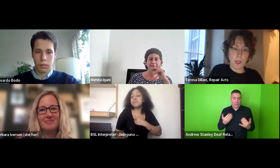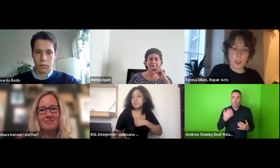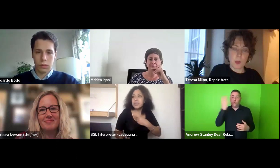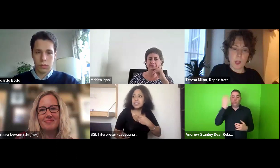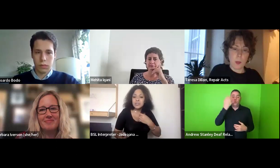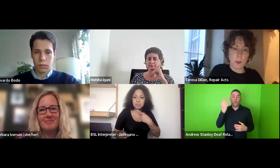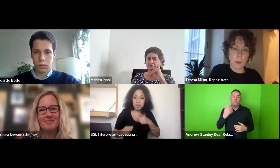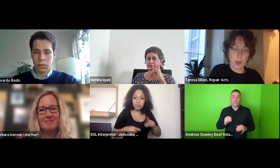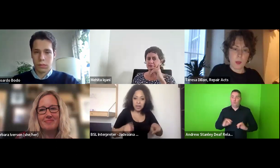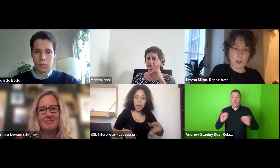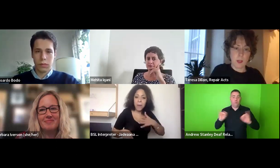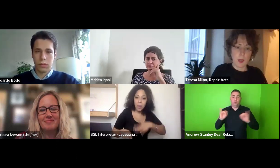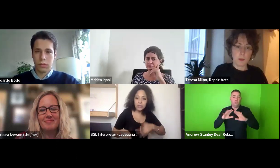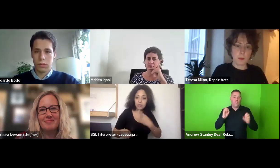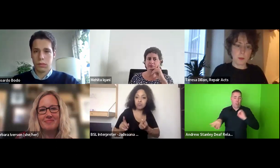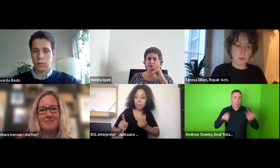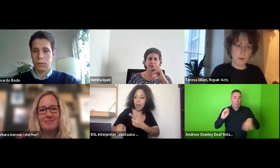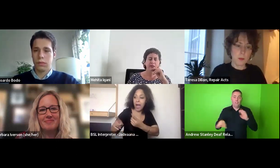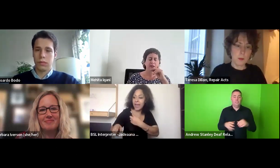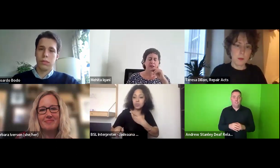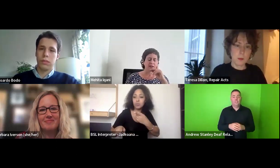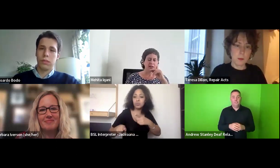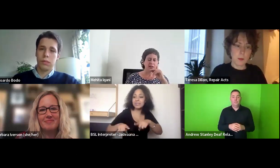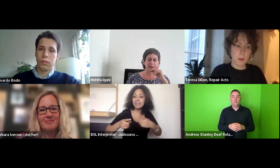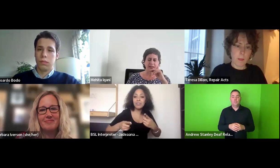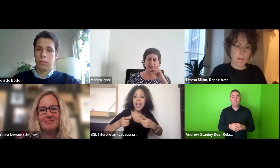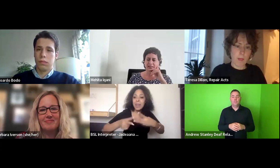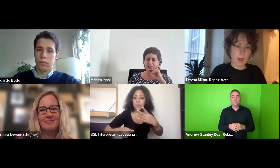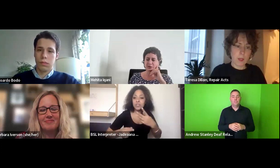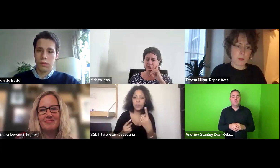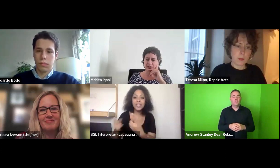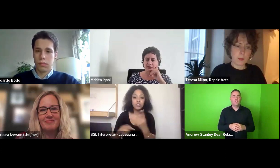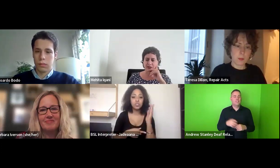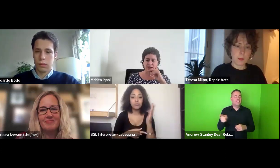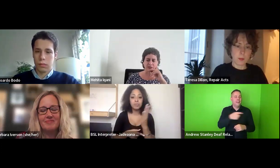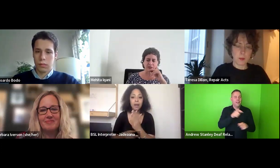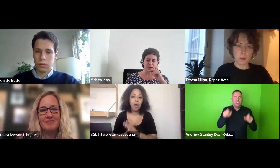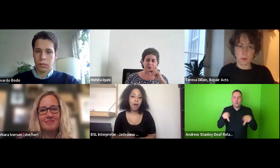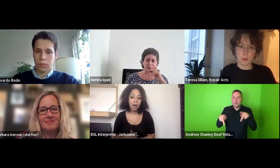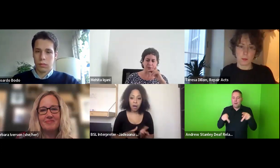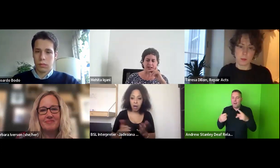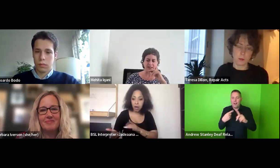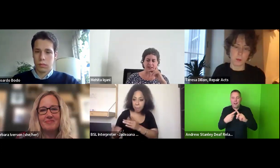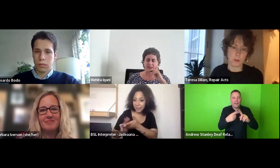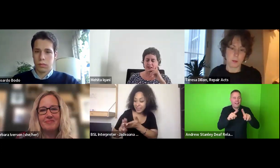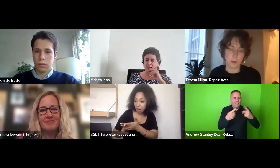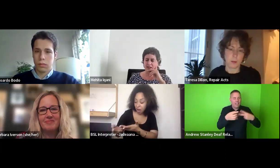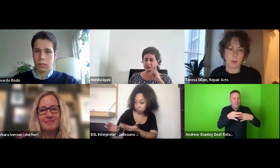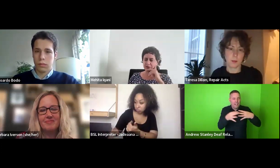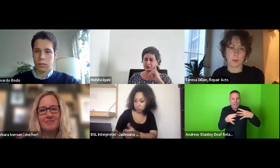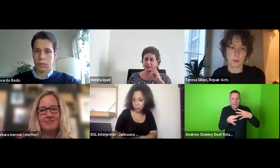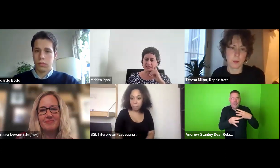hope, Mahita, you can pick up on aspects of that. Yeah, I mean, I think the work that you're doing through Repair Acts